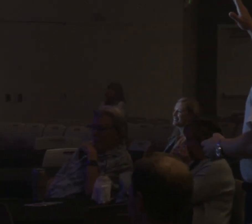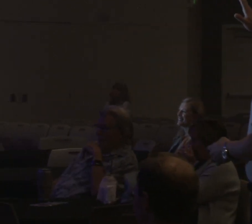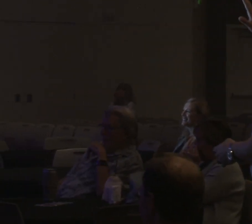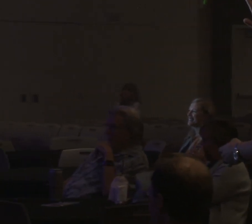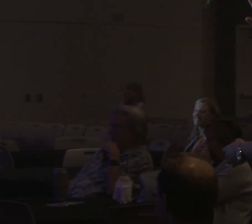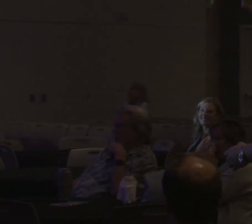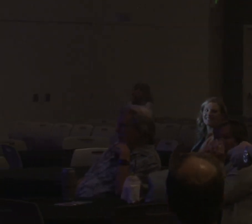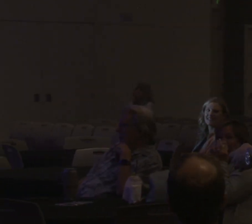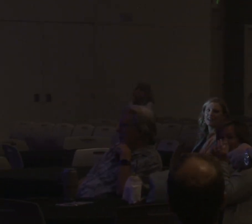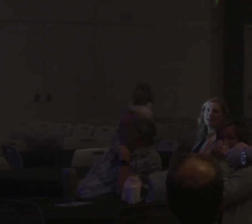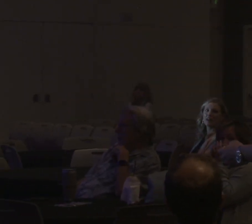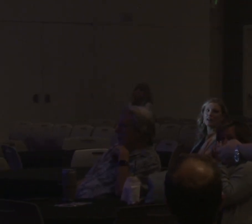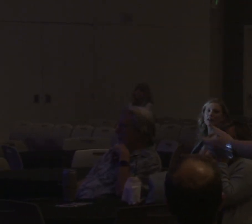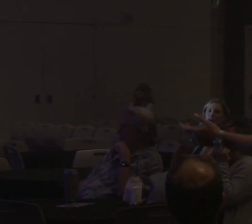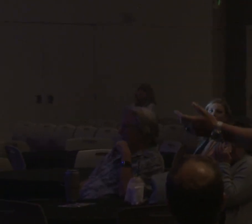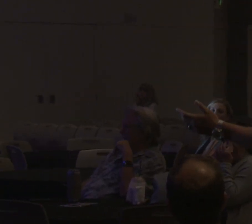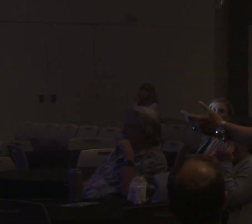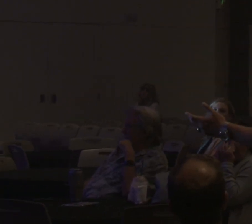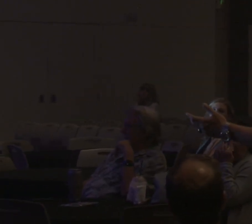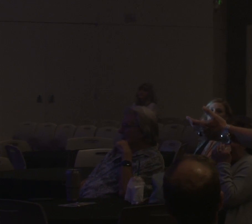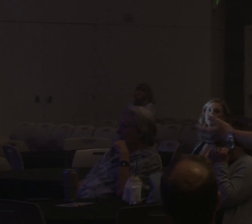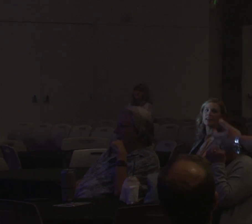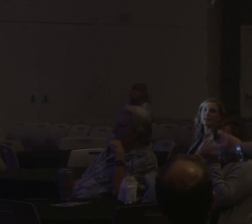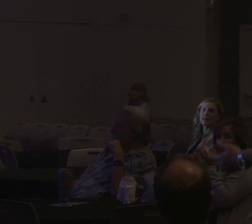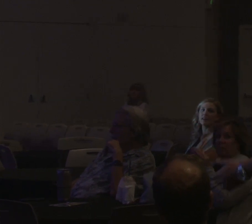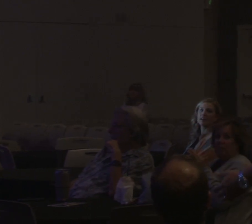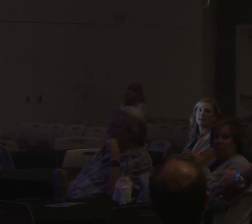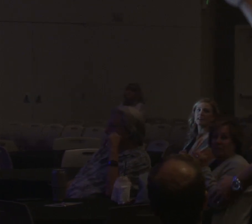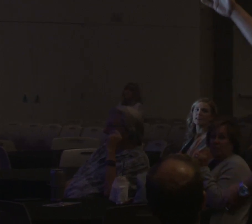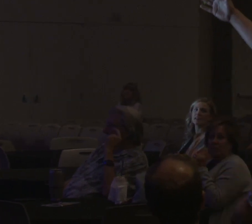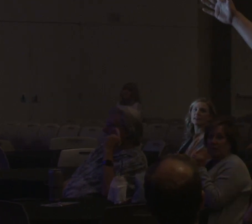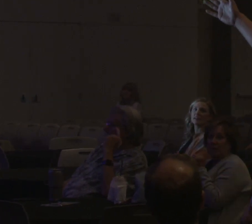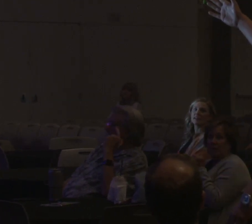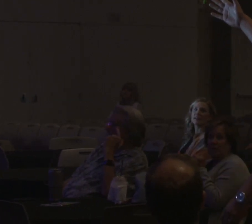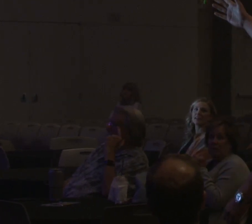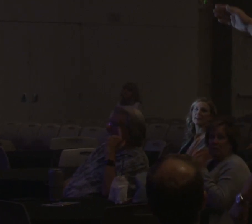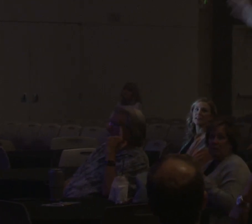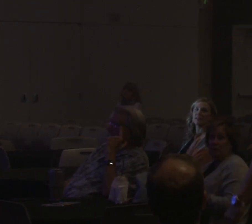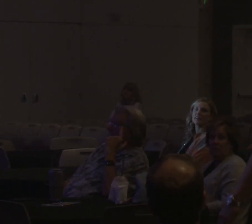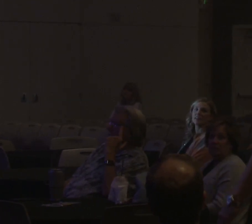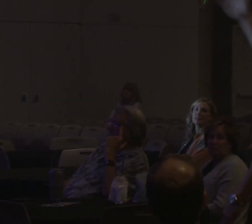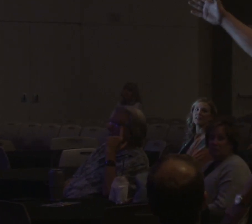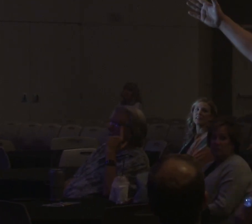You need something? Yeah, so auctions are great, and I would like to open the bidding now.